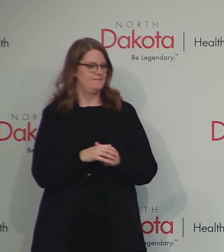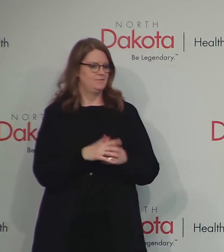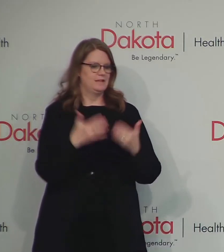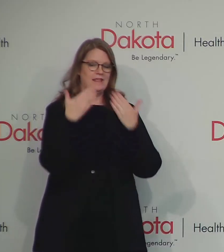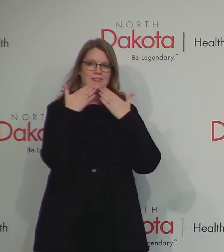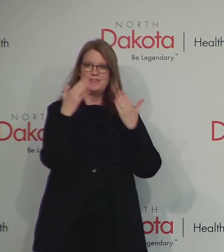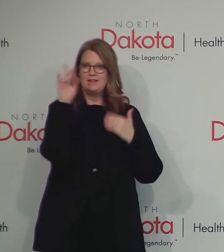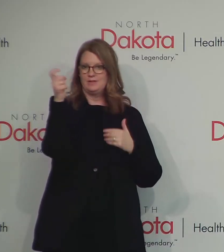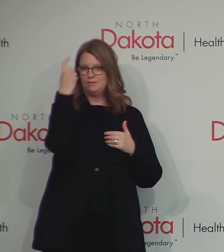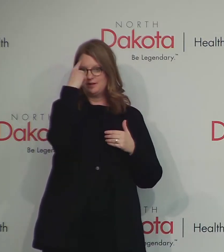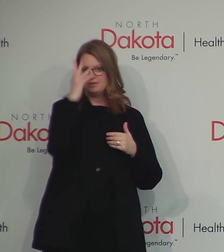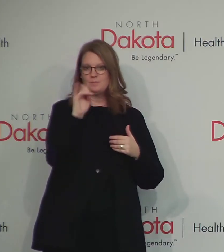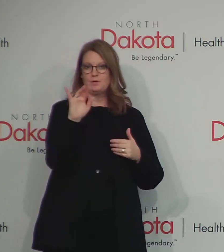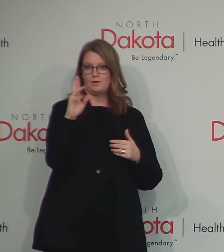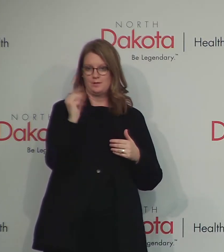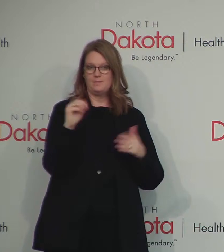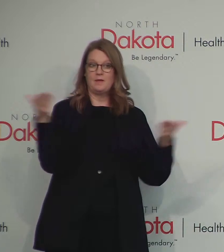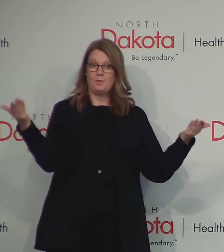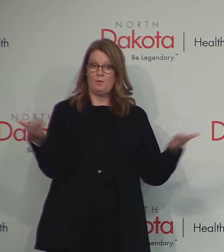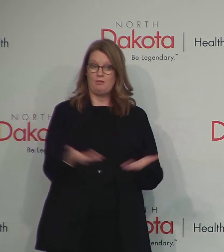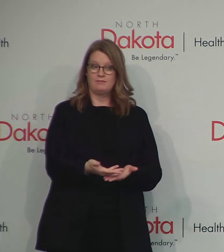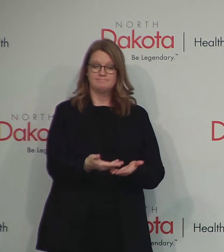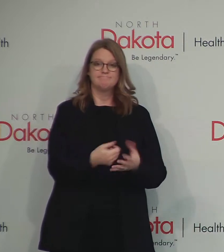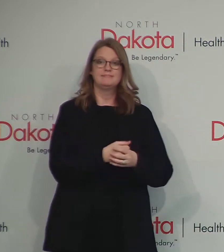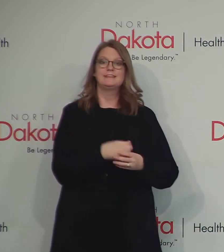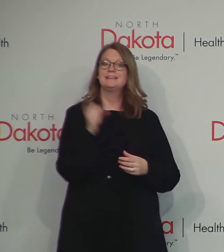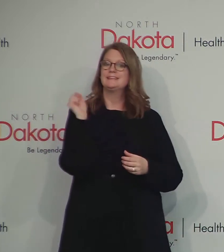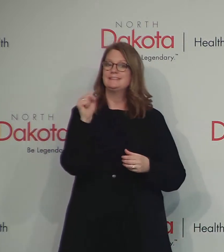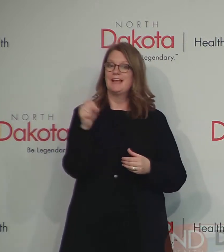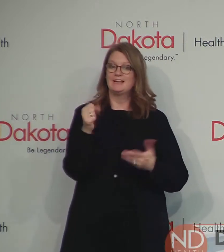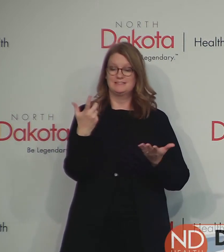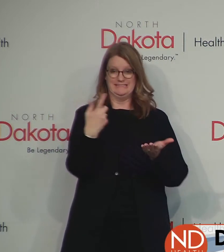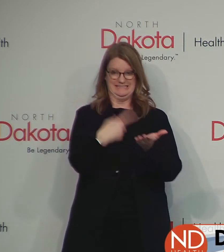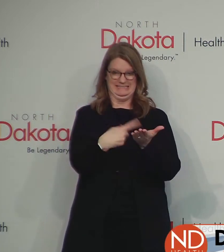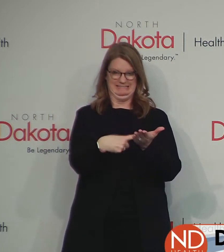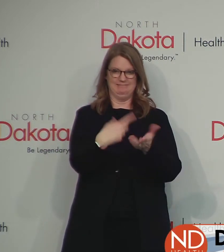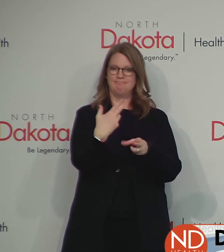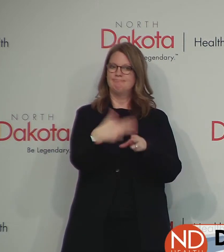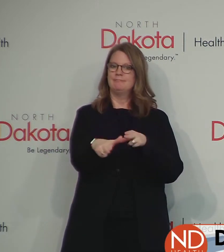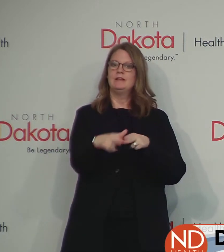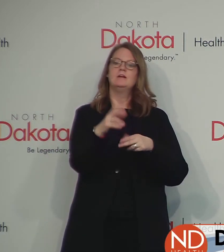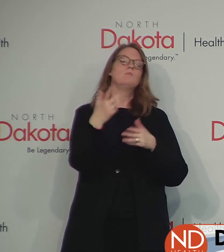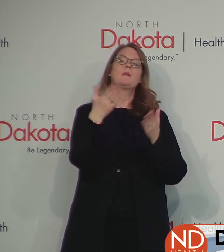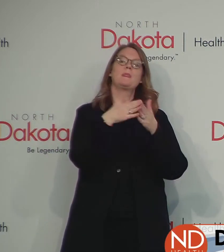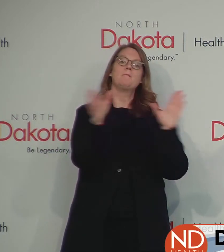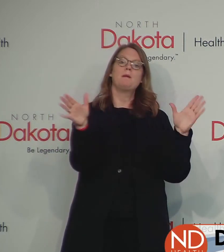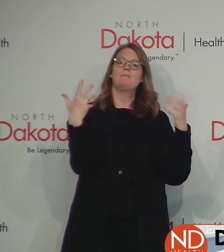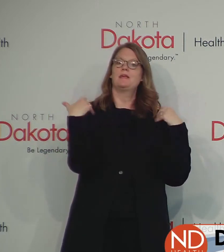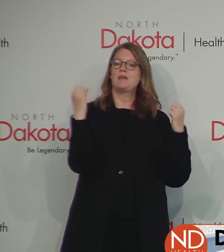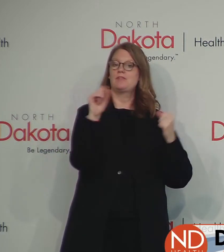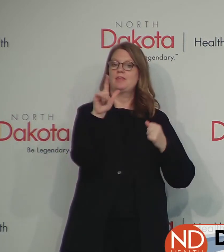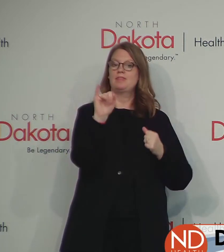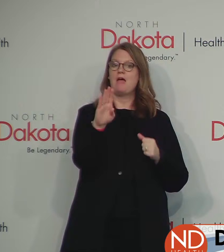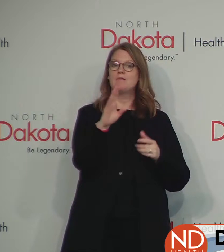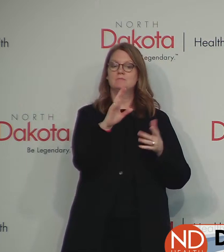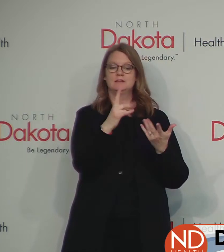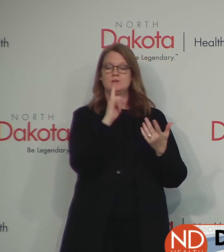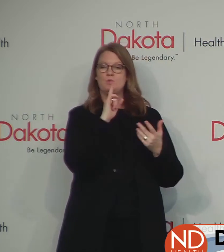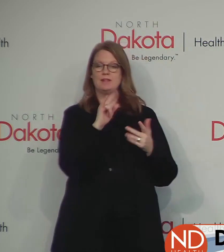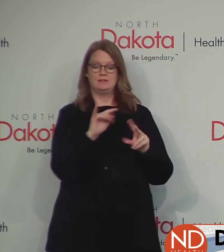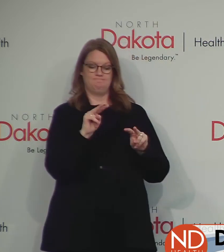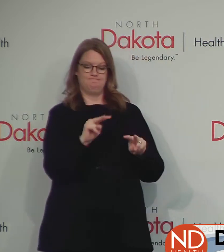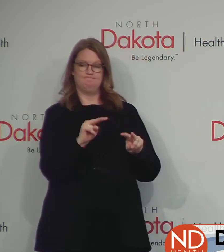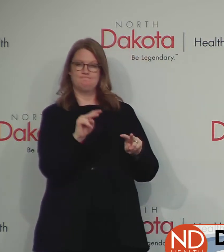Thank you, Governor Burgum, and welcome everybody. Yes, I'm here to talk to you just a little bit about what the Public Health Laboratory is doing to watch for